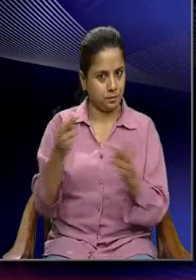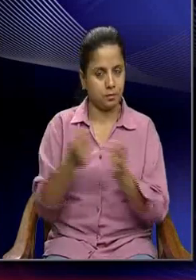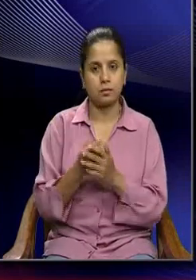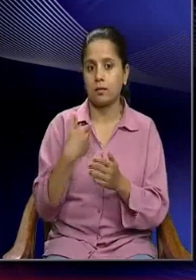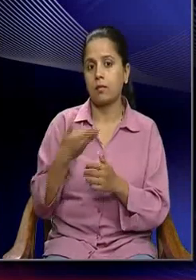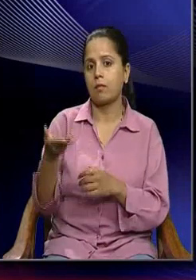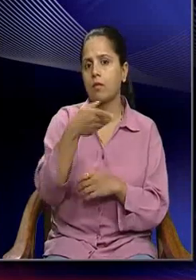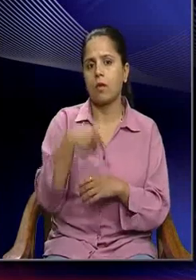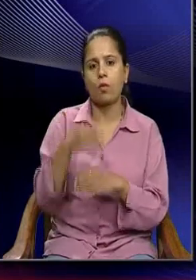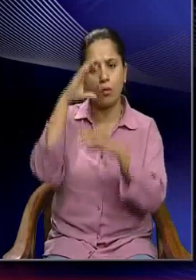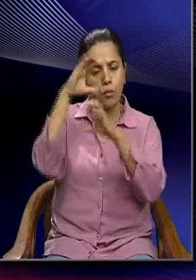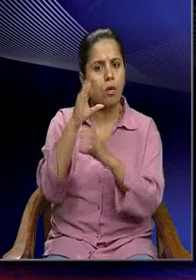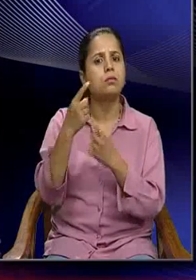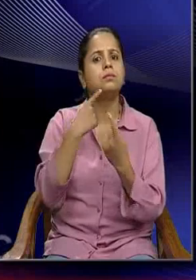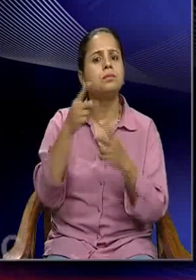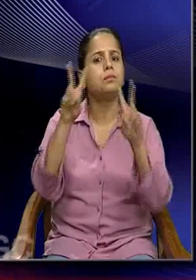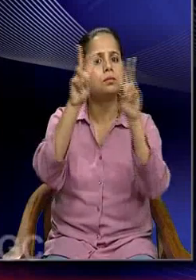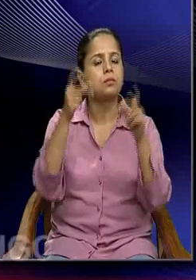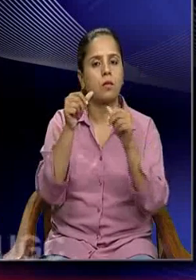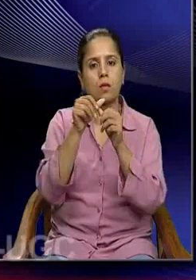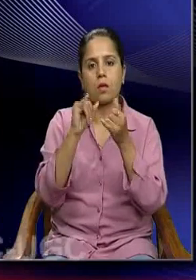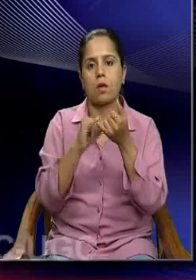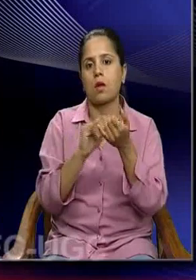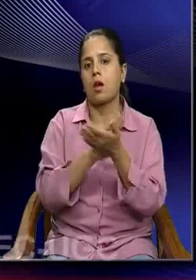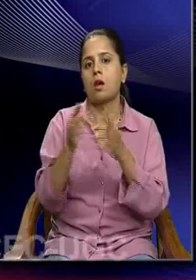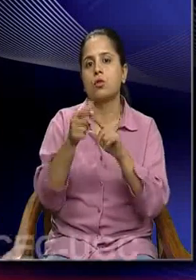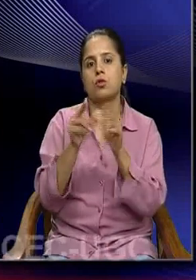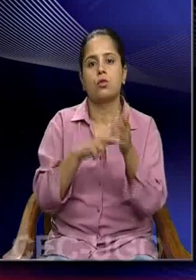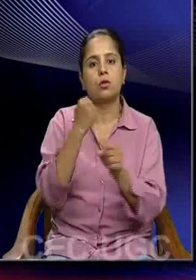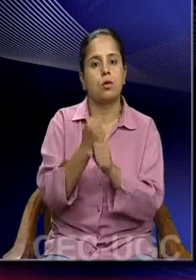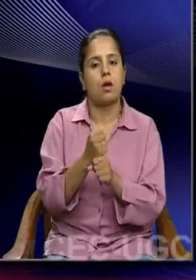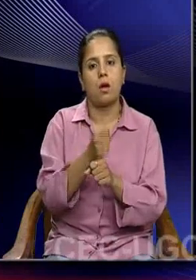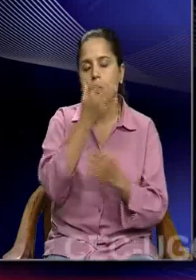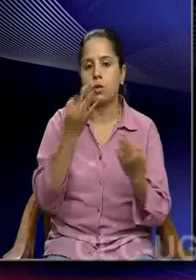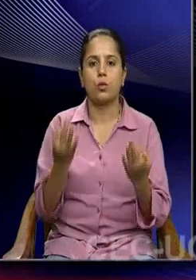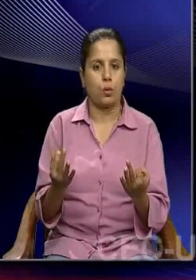would be focusing upon the Ashtang Yoga.